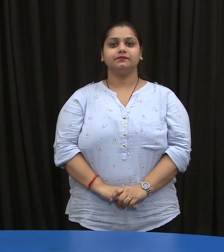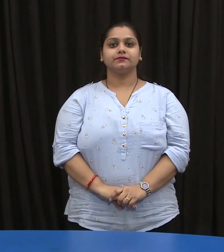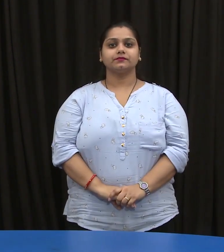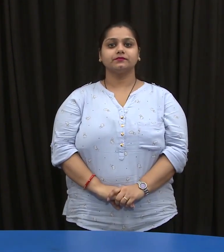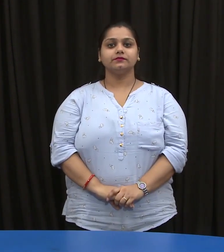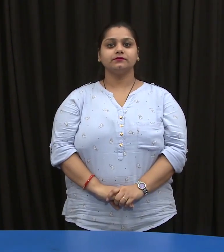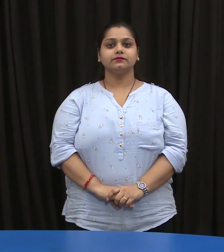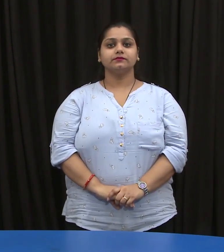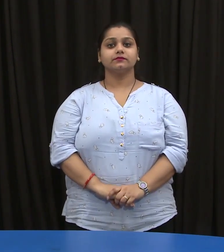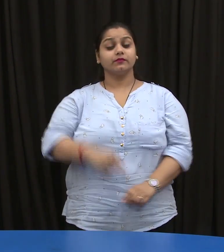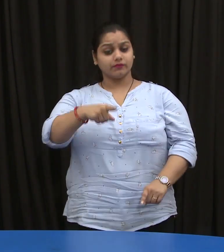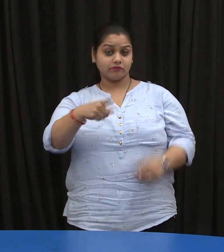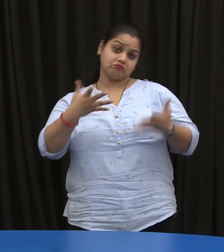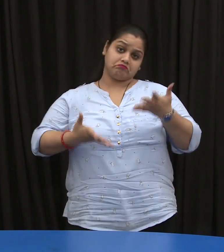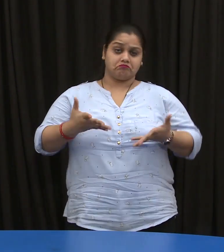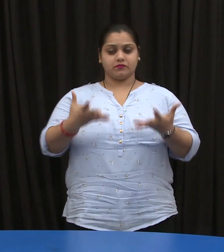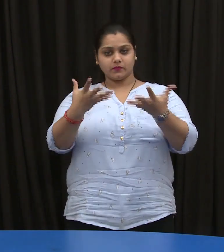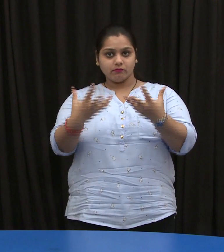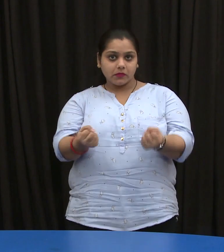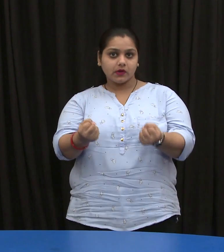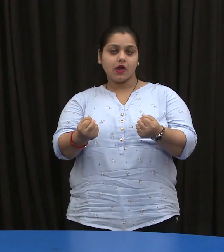Which may be required to complete a task.